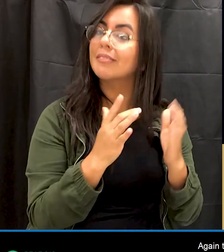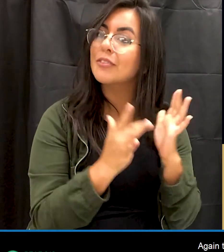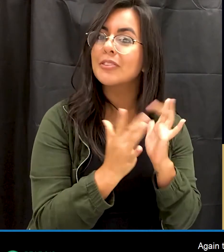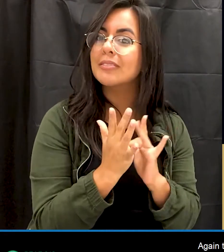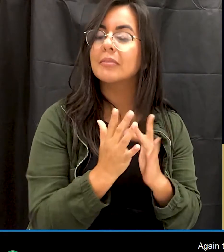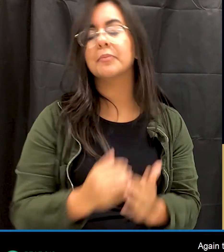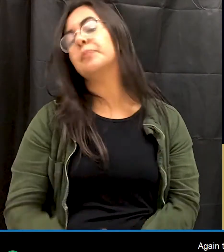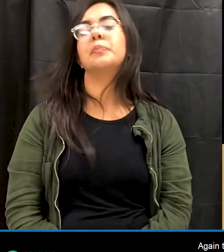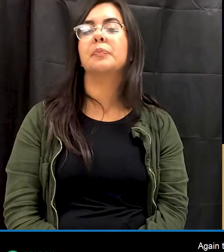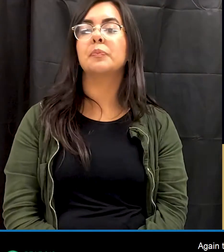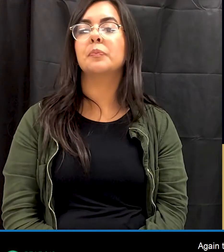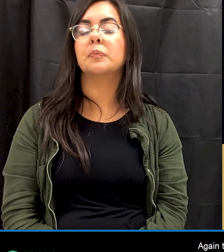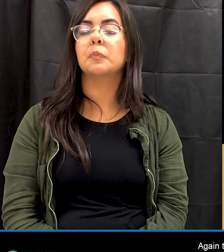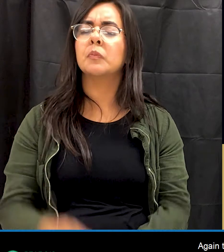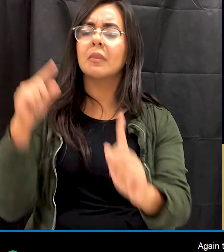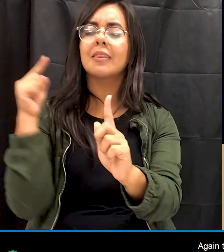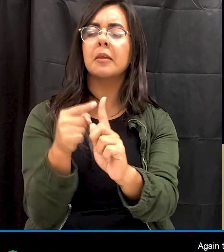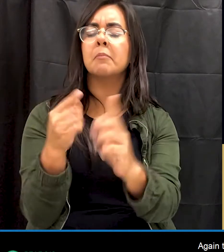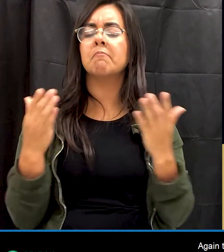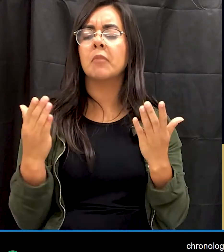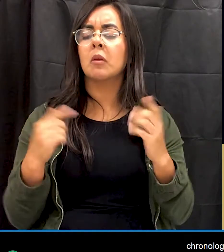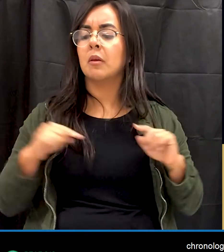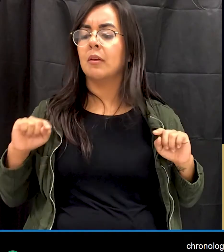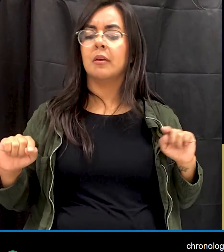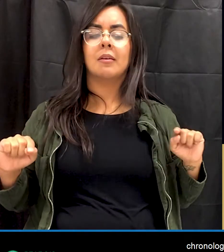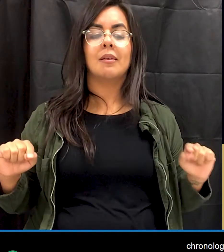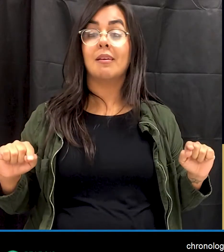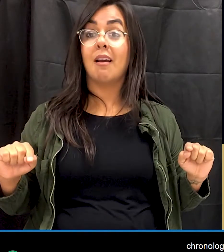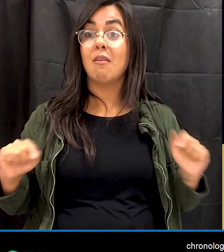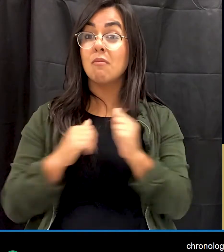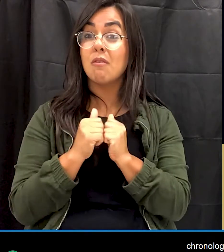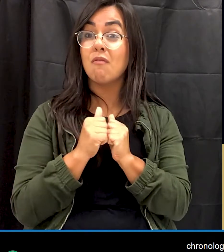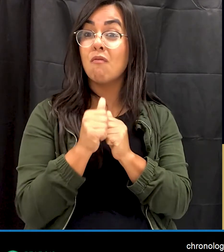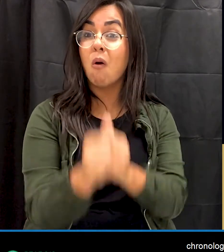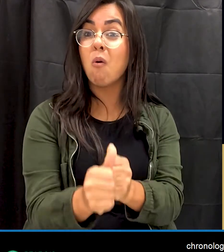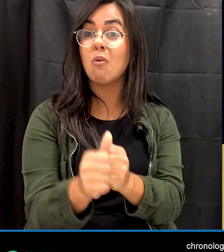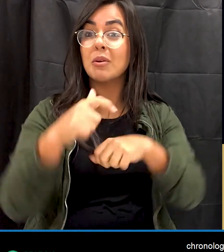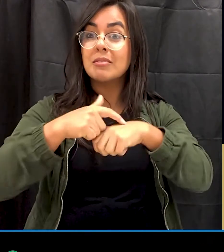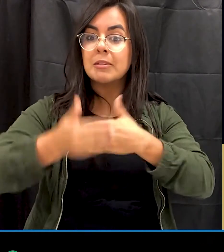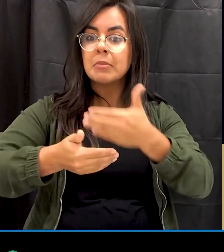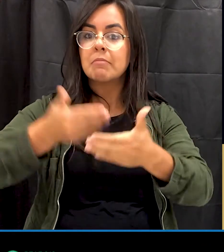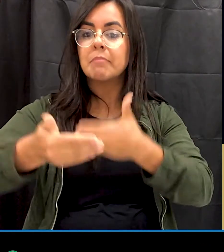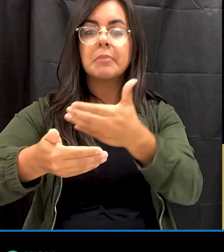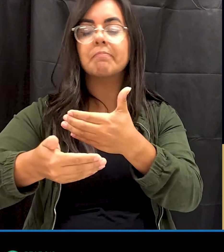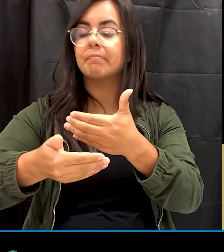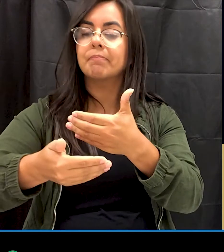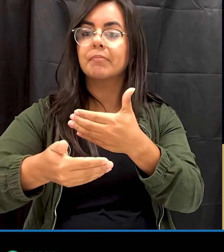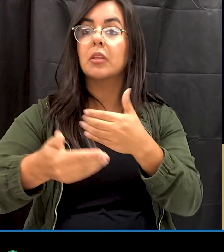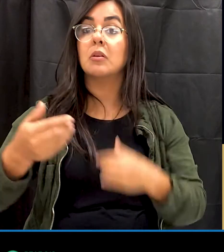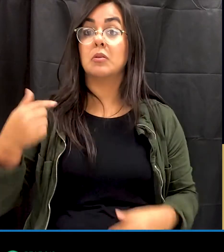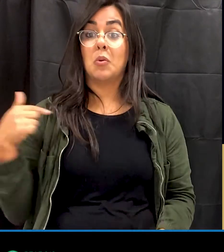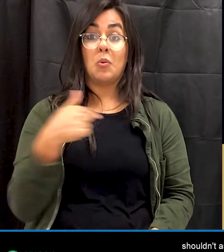point is, neither gospel is claiming chronological specificity for the reporting. And so we as